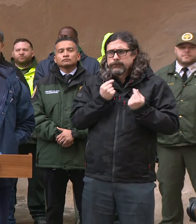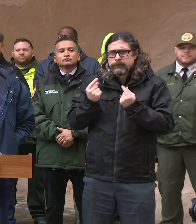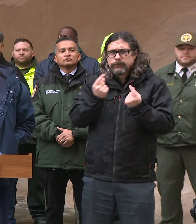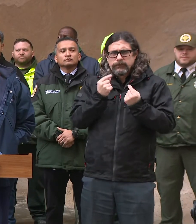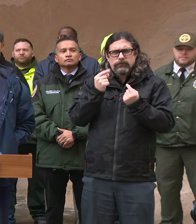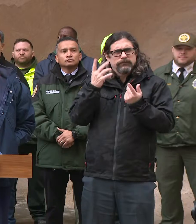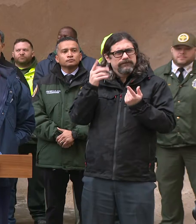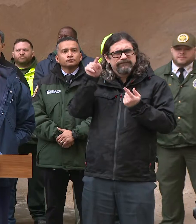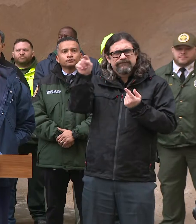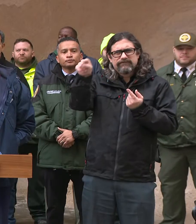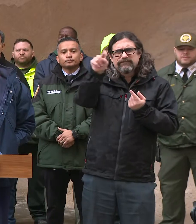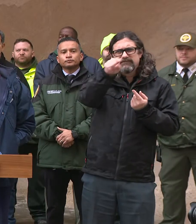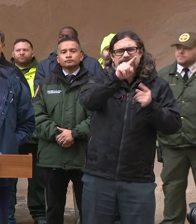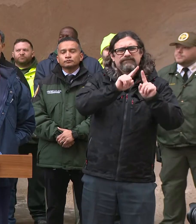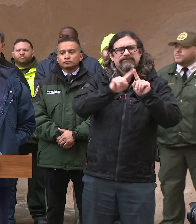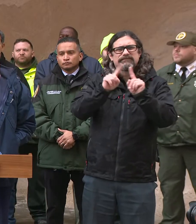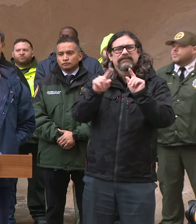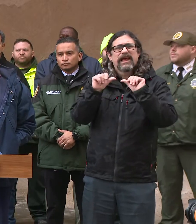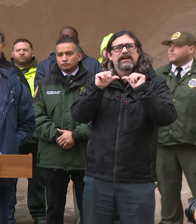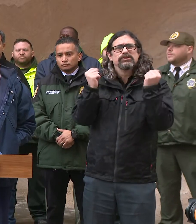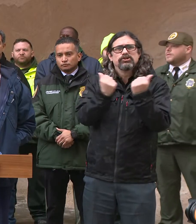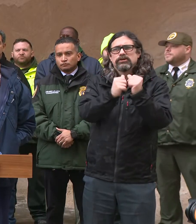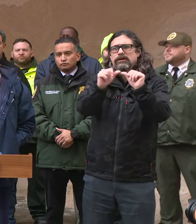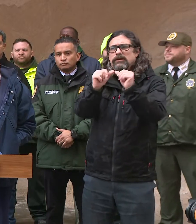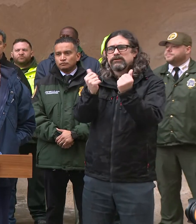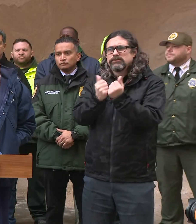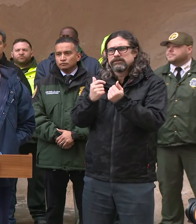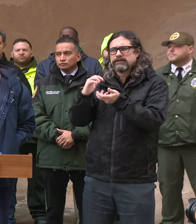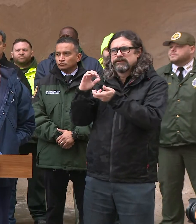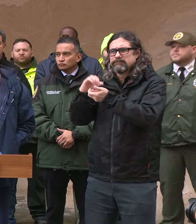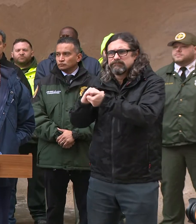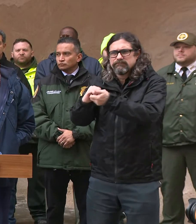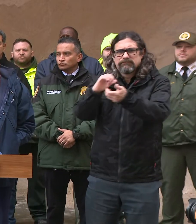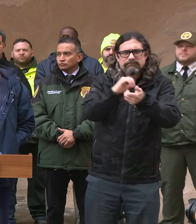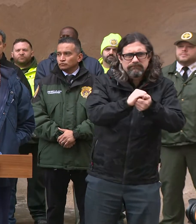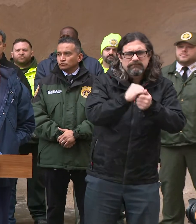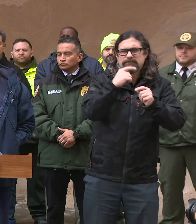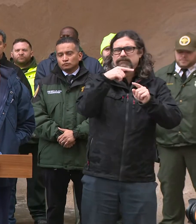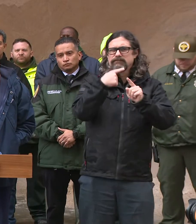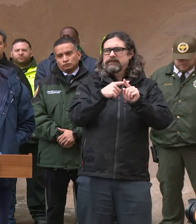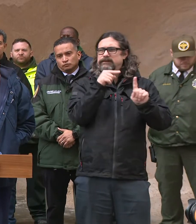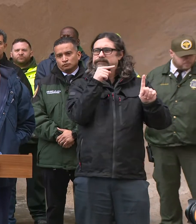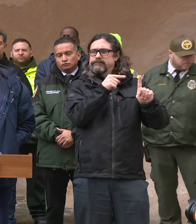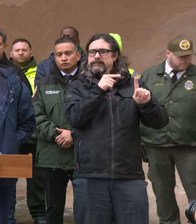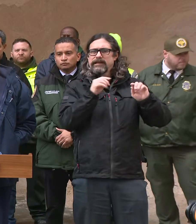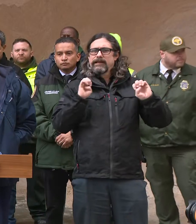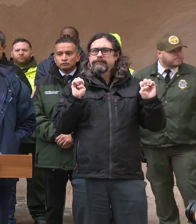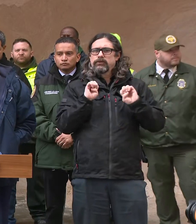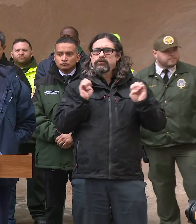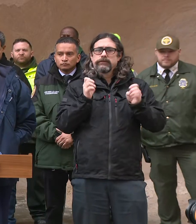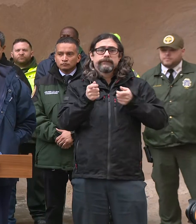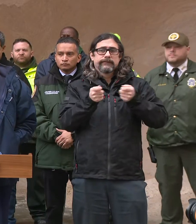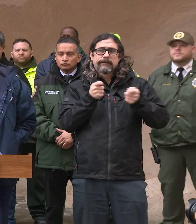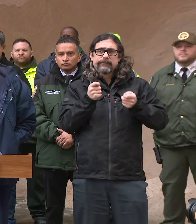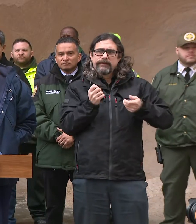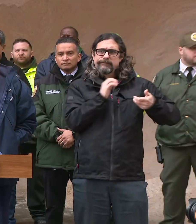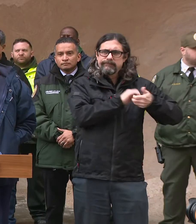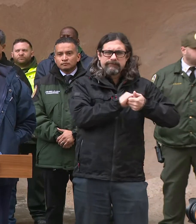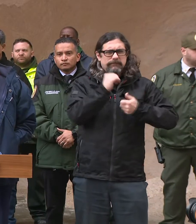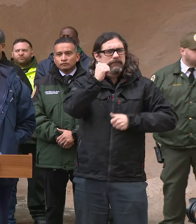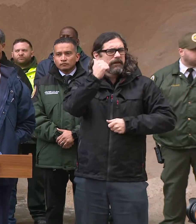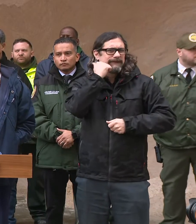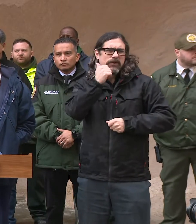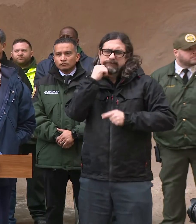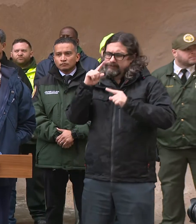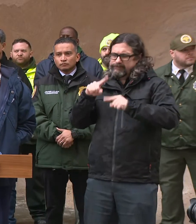to really deal with not only emergencies, but just day-to-day practices here in the city. And that coordination is going